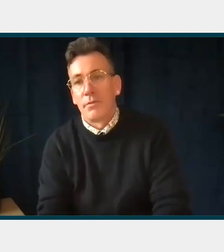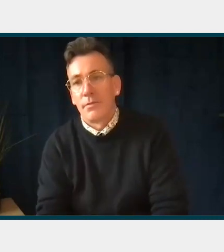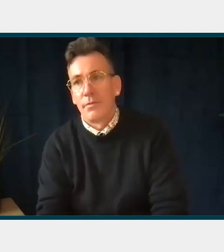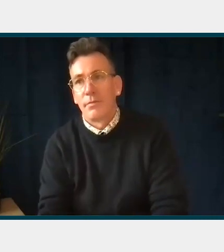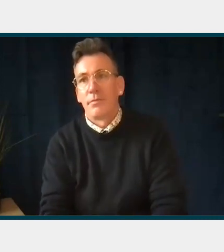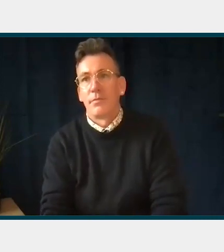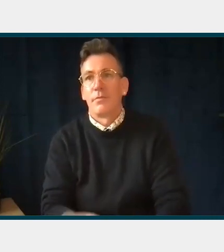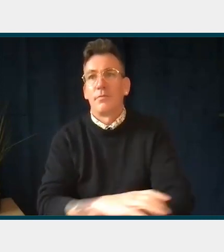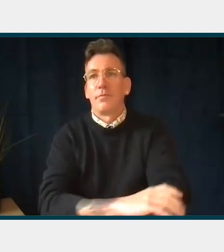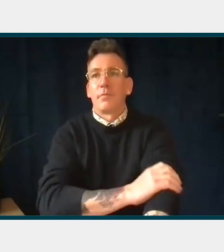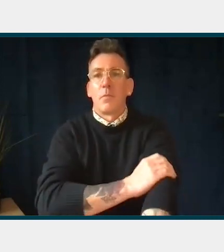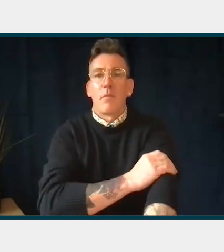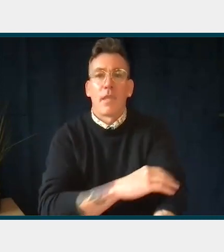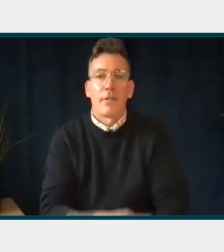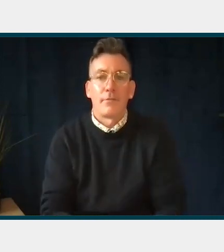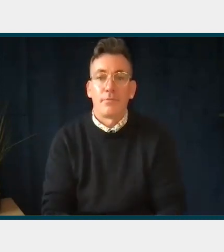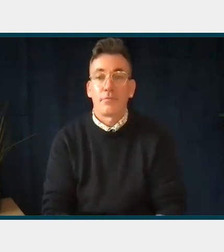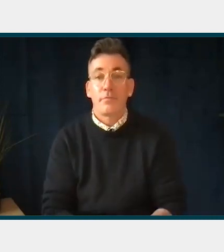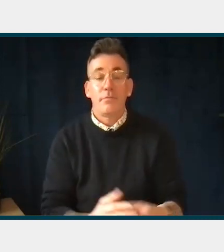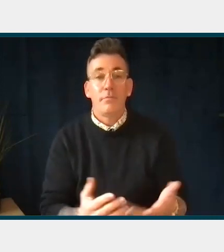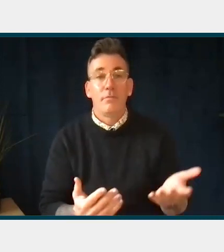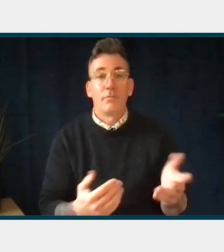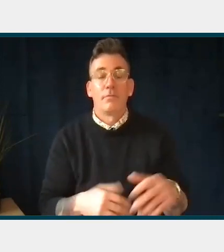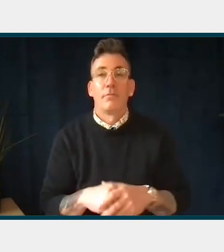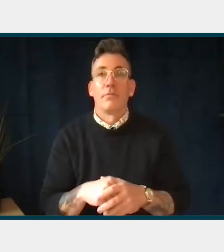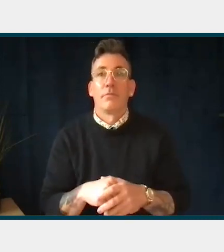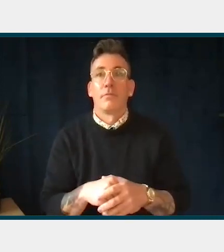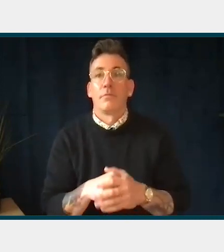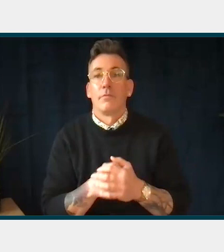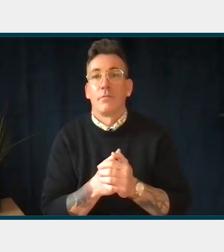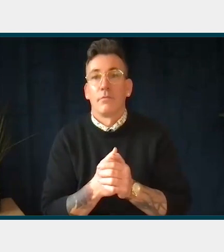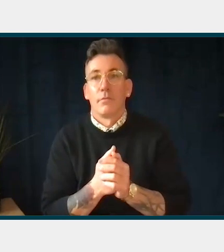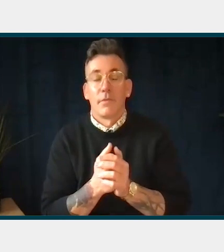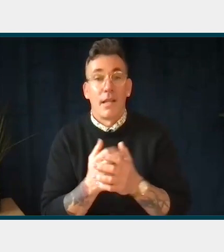of designing what box you get to put in and what level of privilege you are afforded.